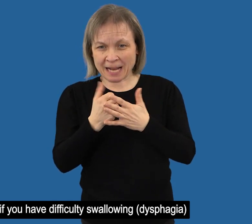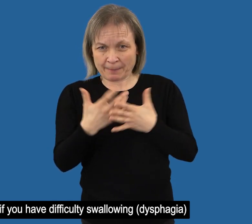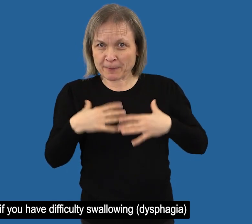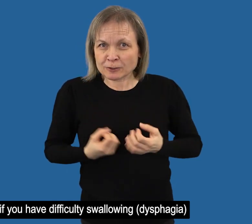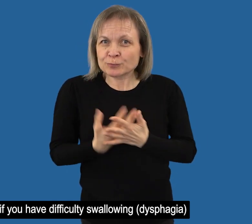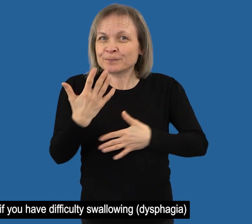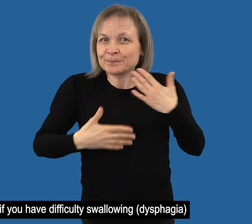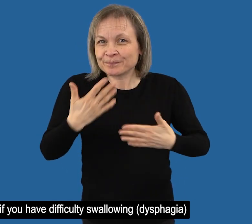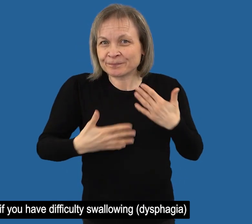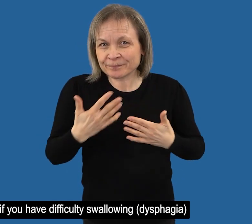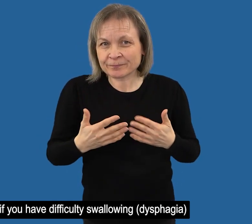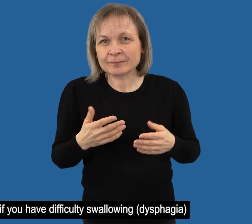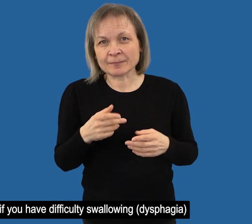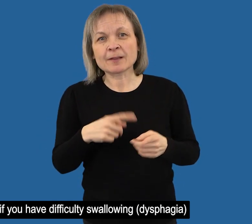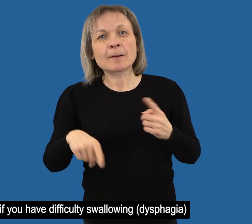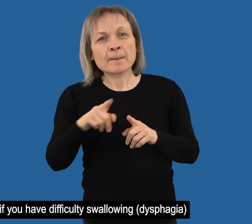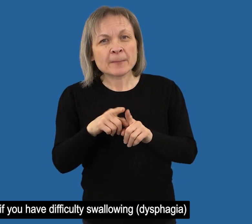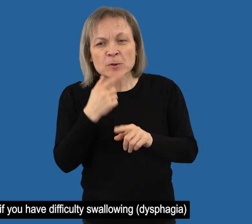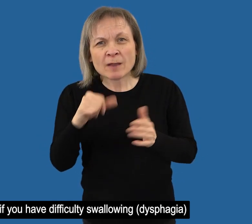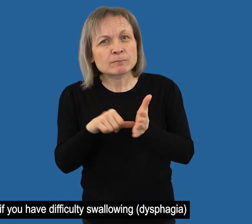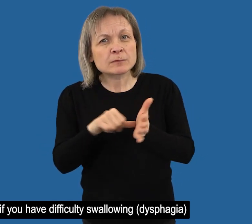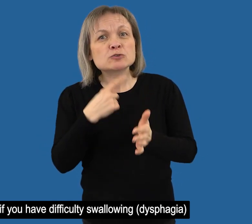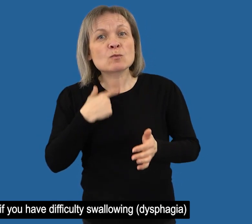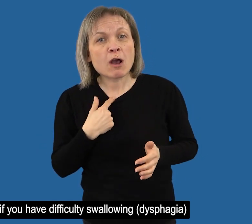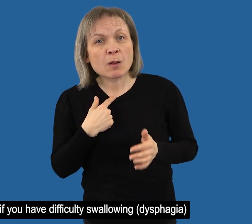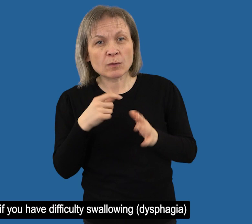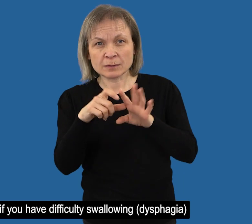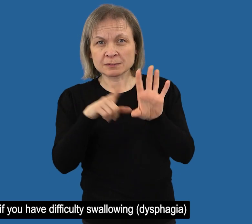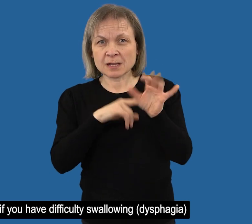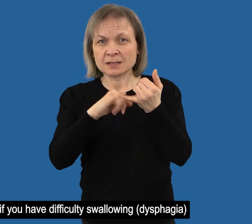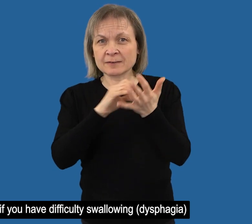to provide nutrition if you have difficulty swallowing, dysphagia.